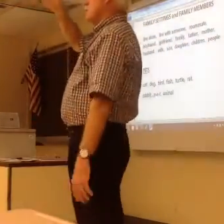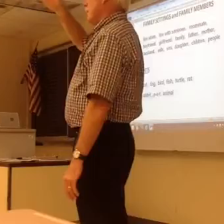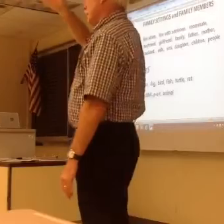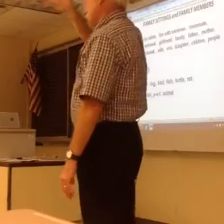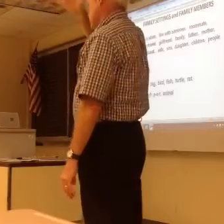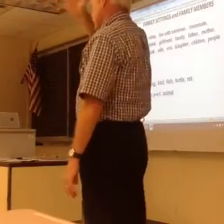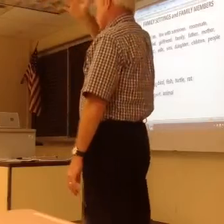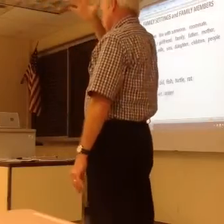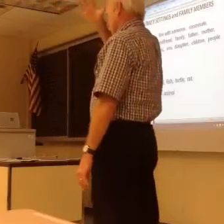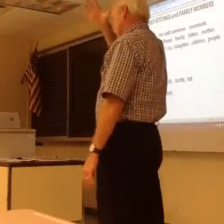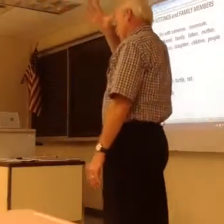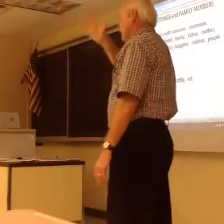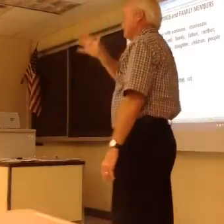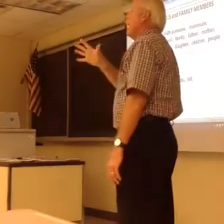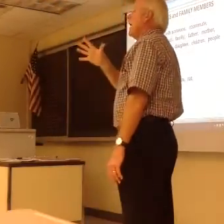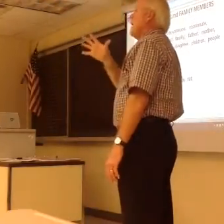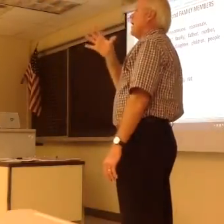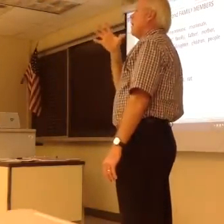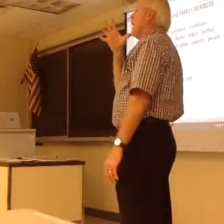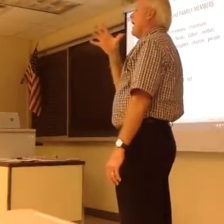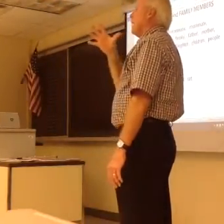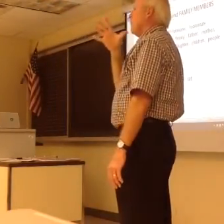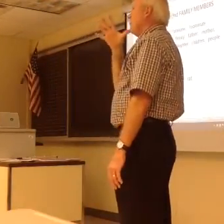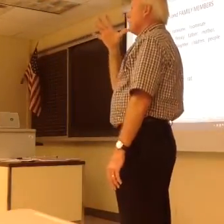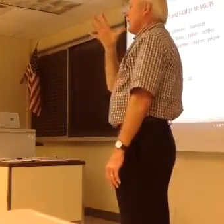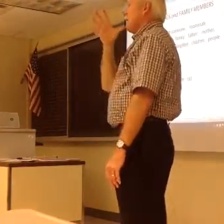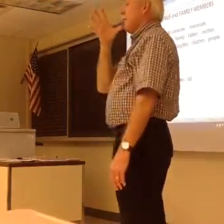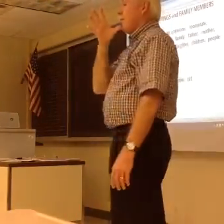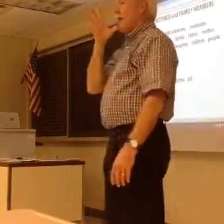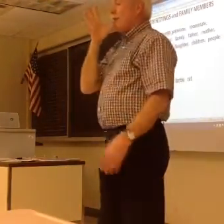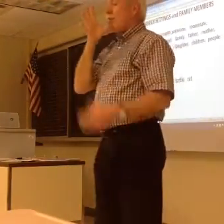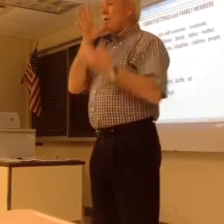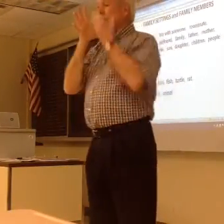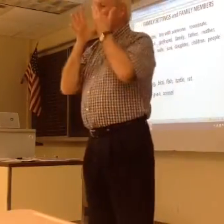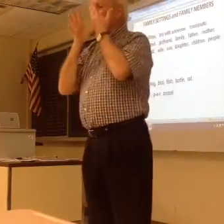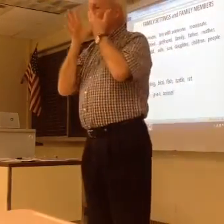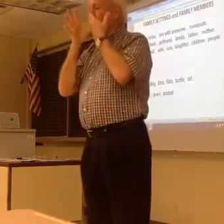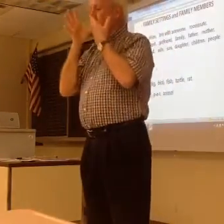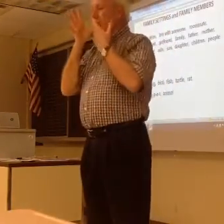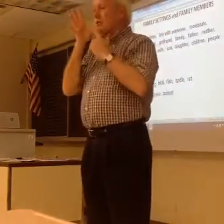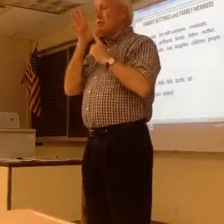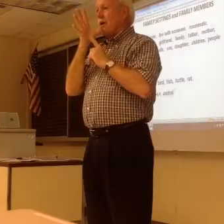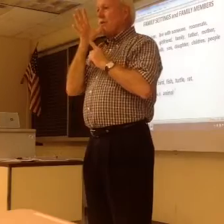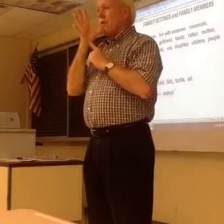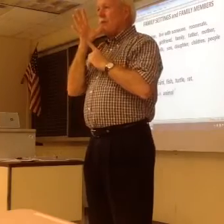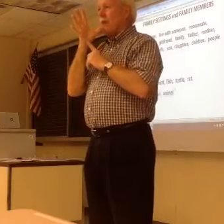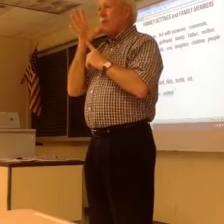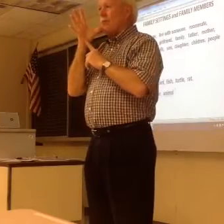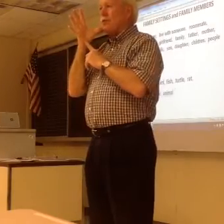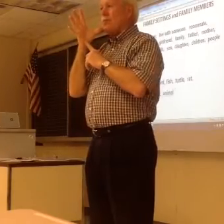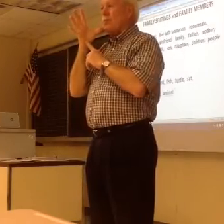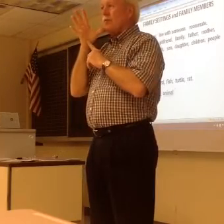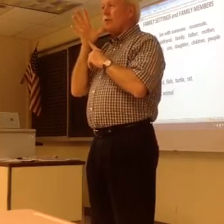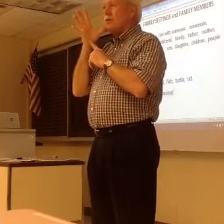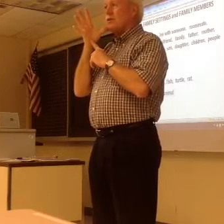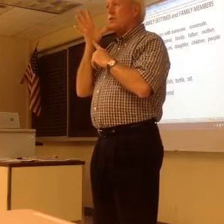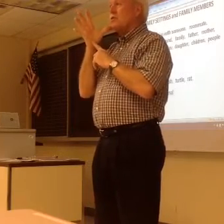but this is dad. Mom. Now mom really, it looks like it's right in front of your mouth, but you move it over just to